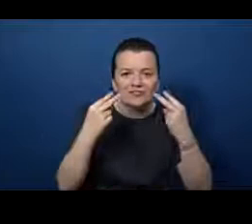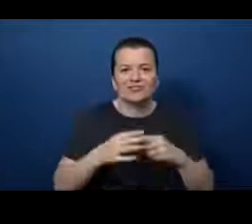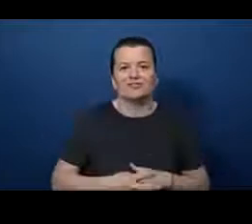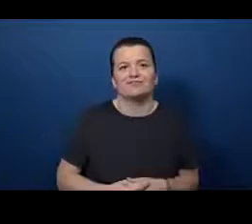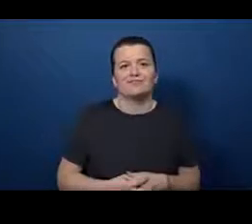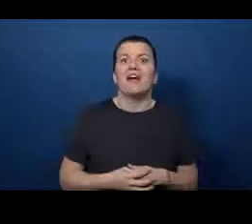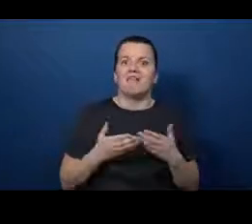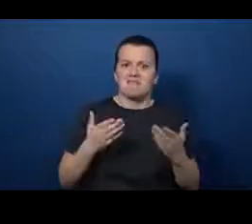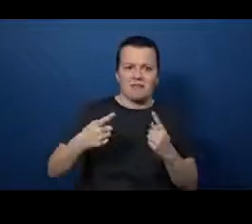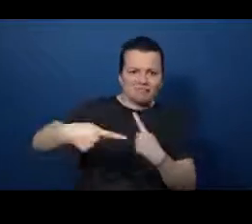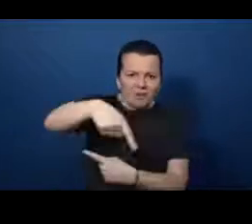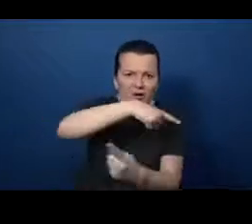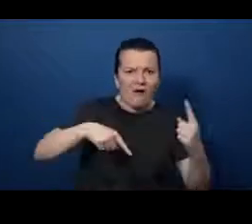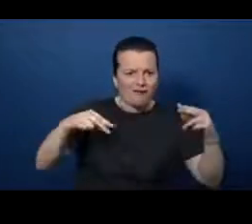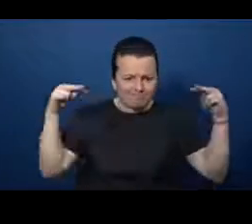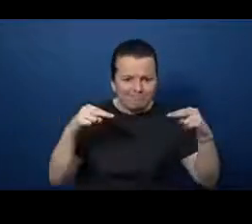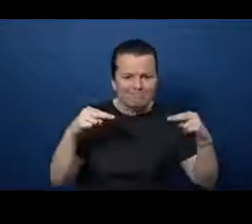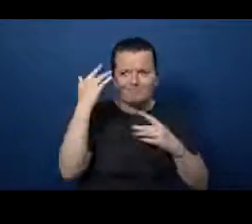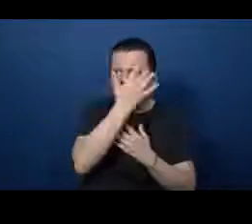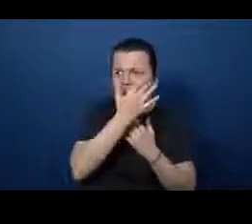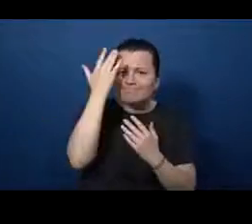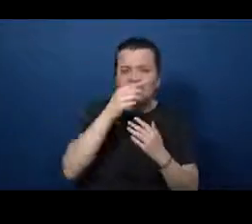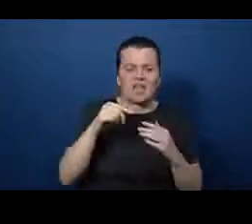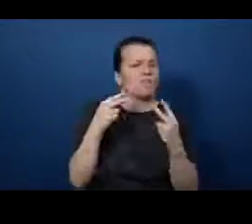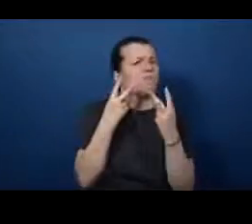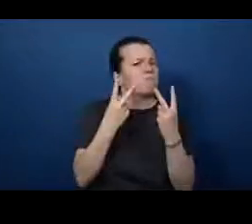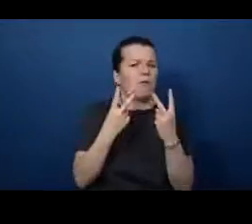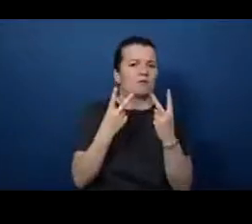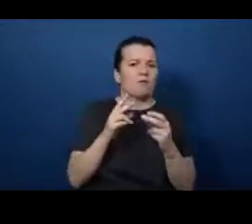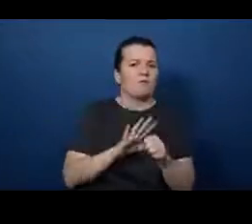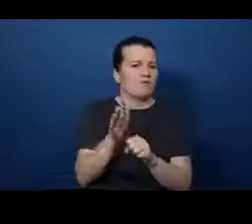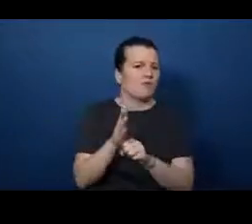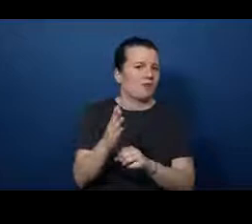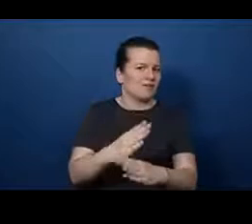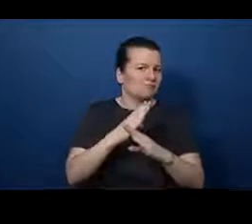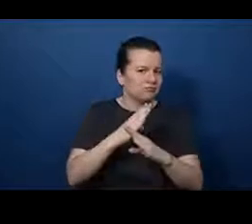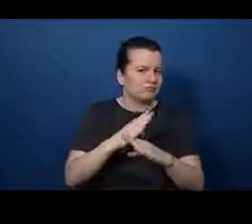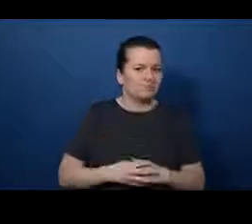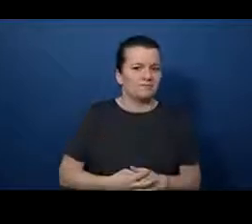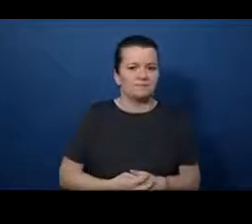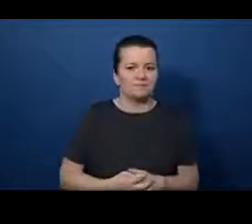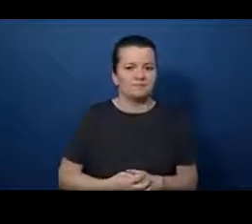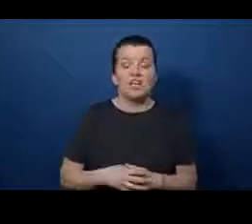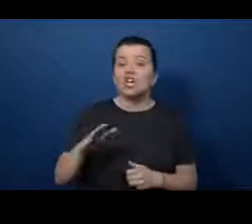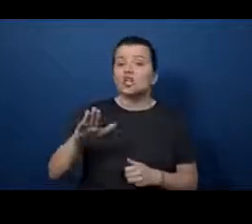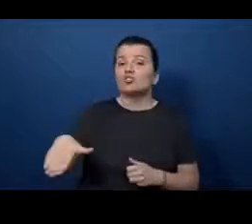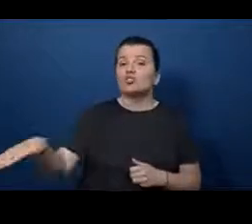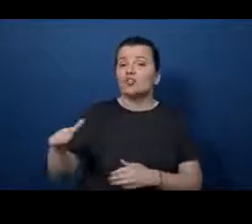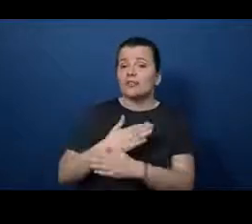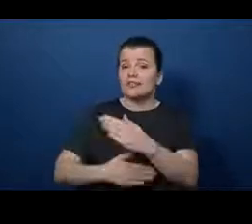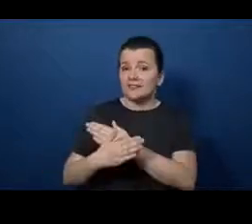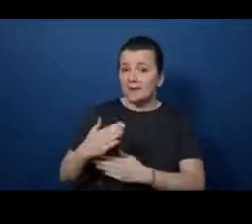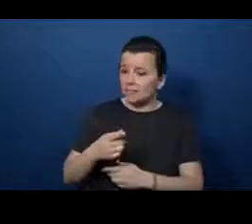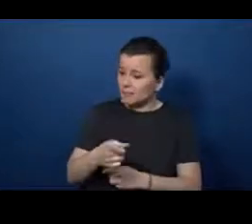on this important subject. It is vital that young people with disabilities are themselves involved in research